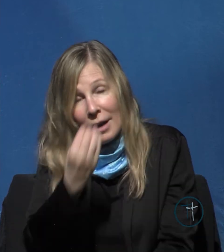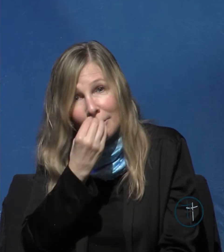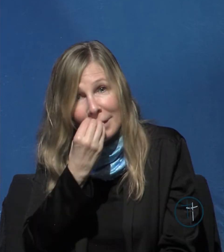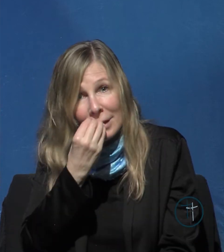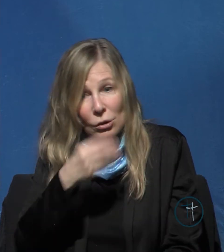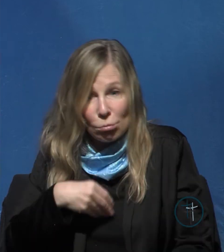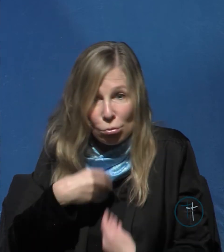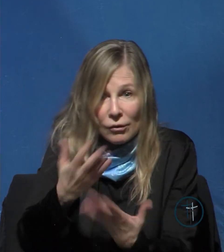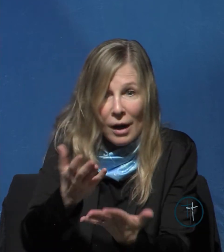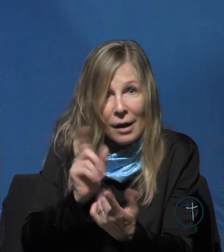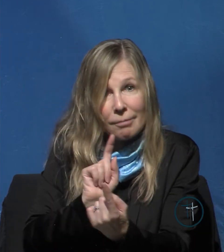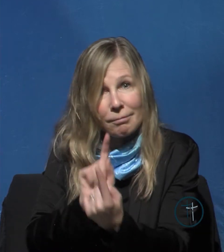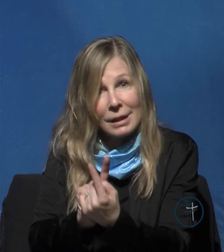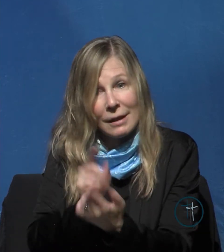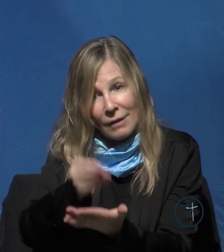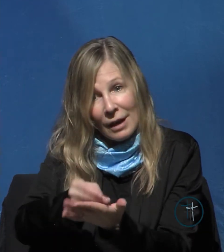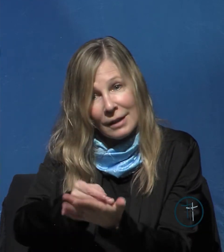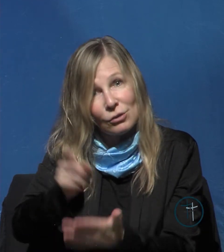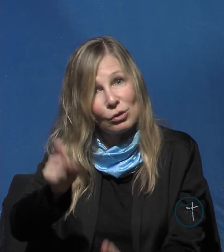financial need,